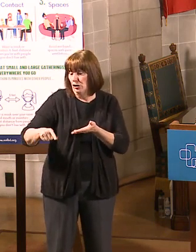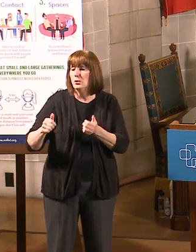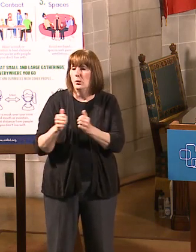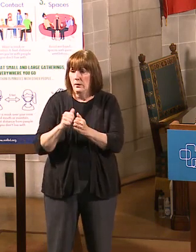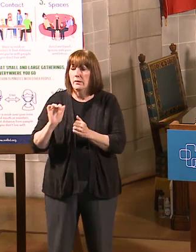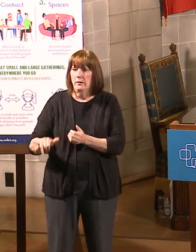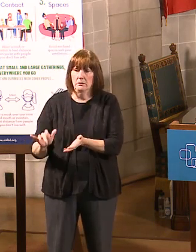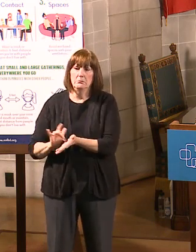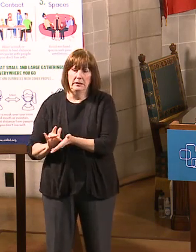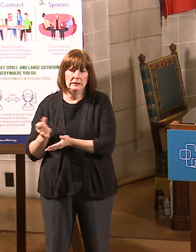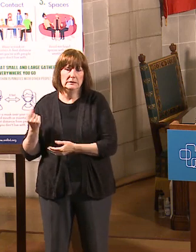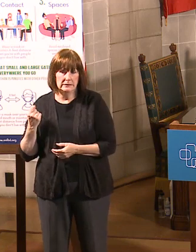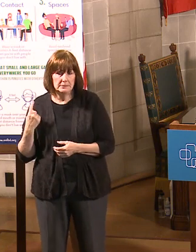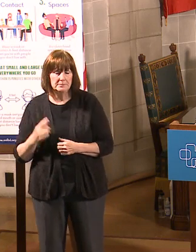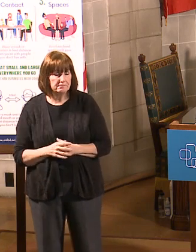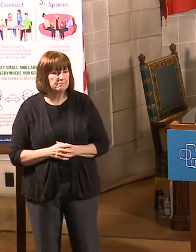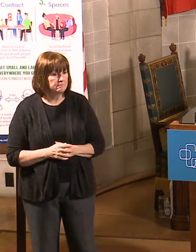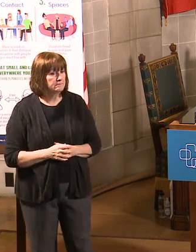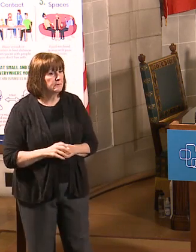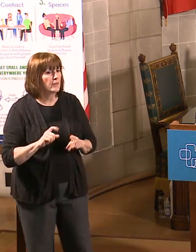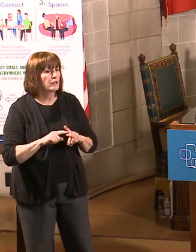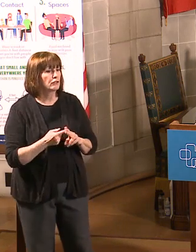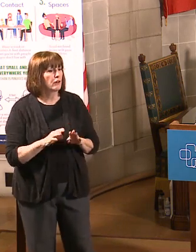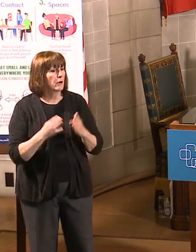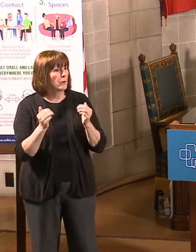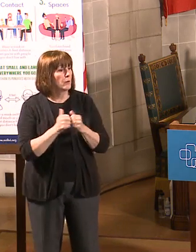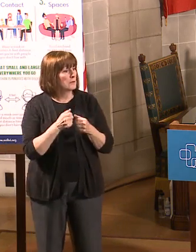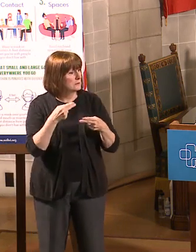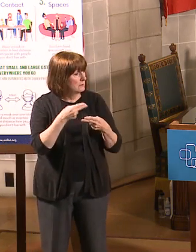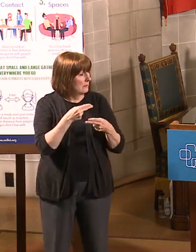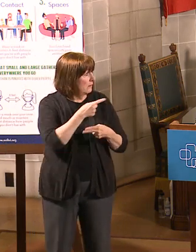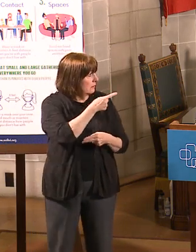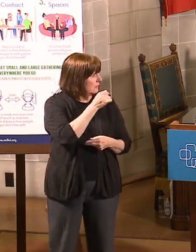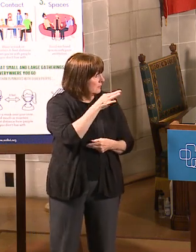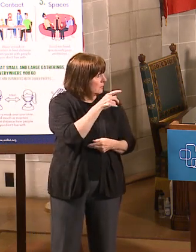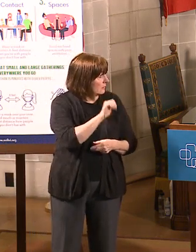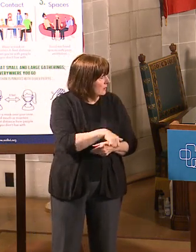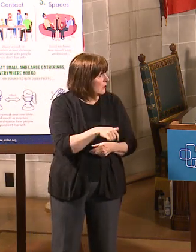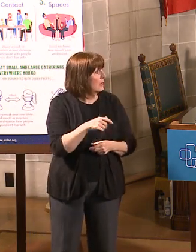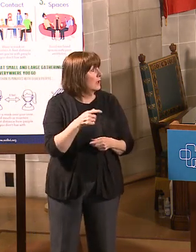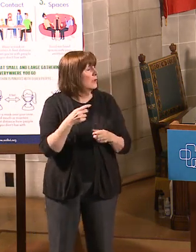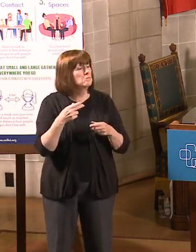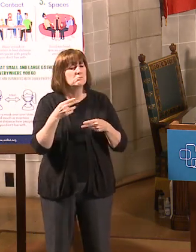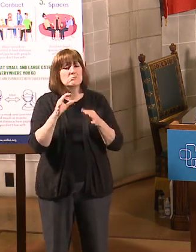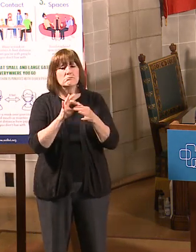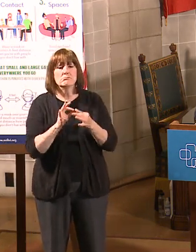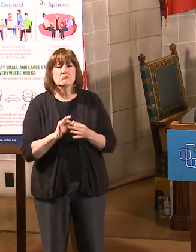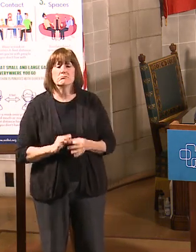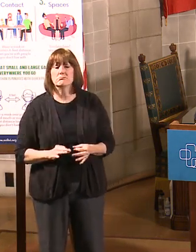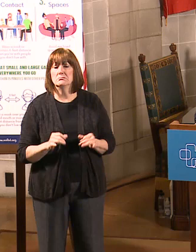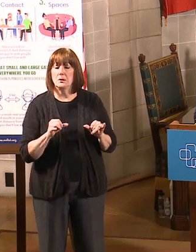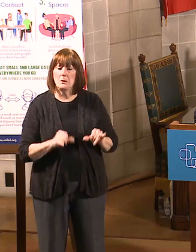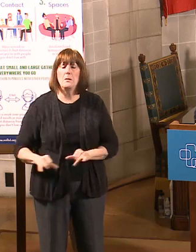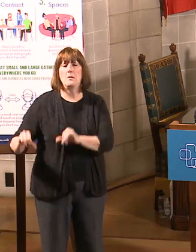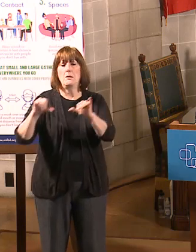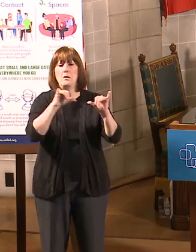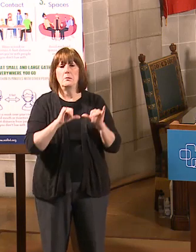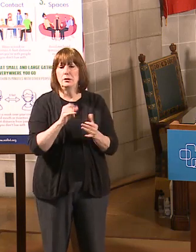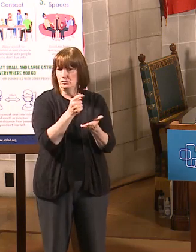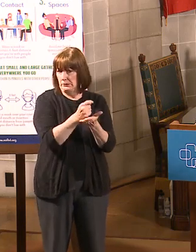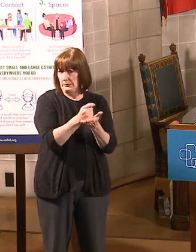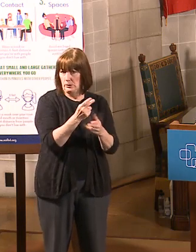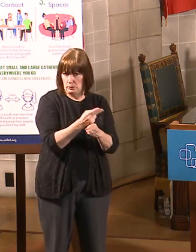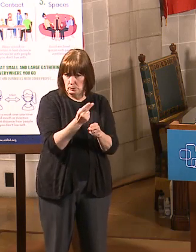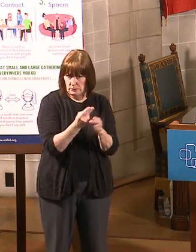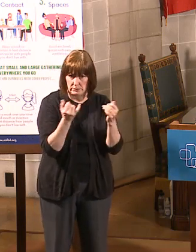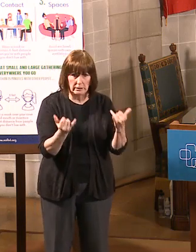also. So I'm going to start with the slides, Ryan, if we can, and just go over the common treatments now that are